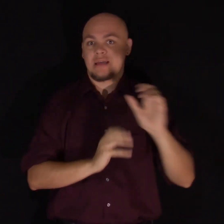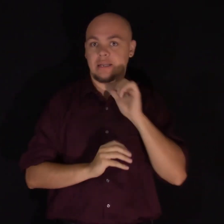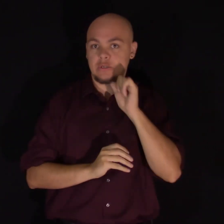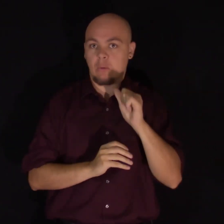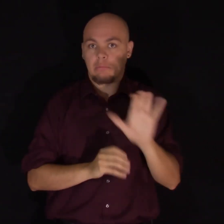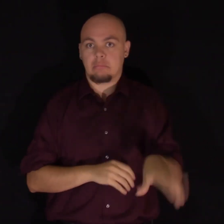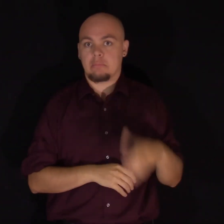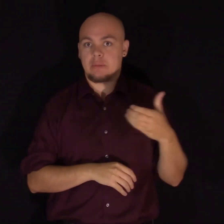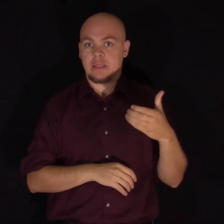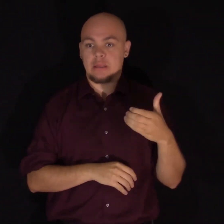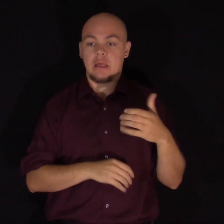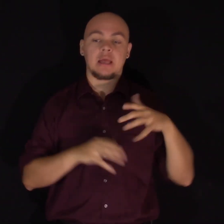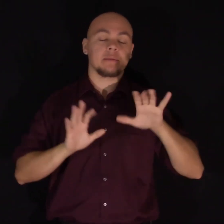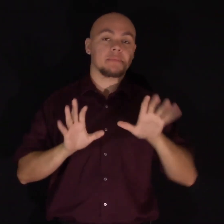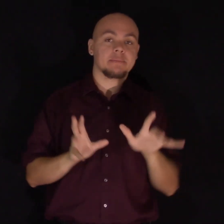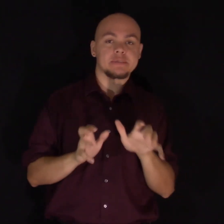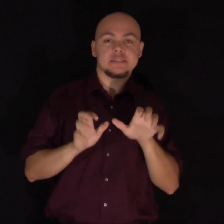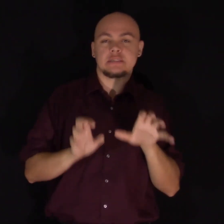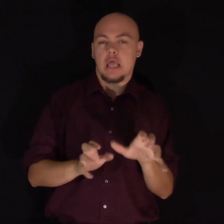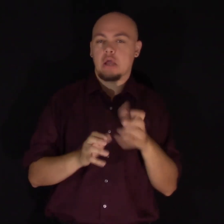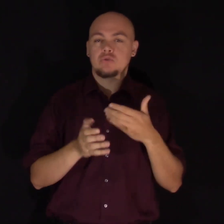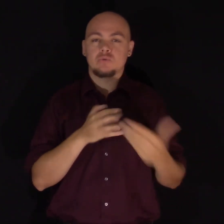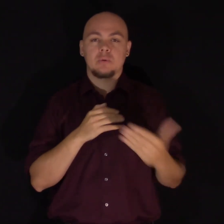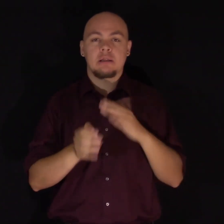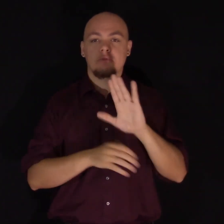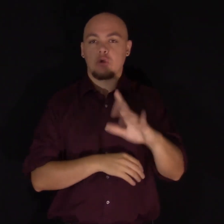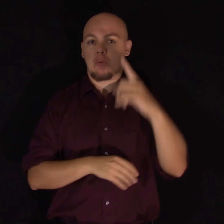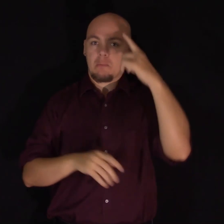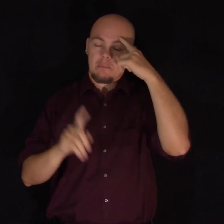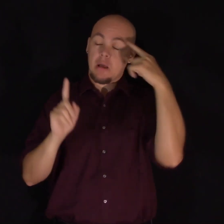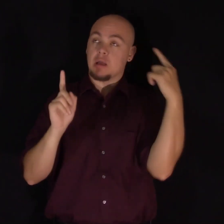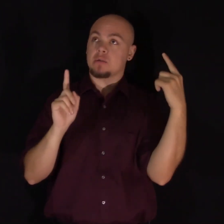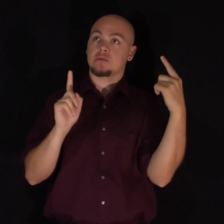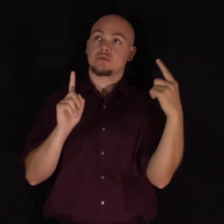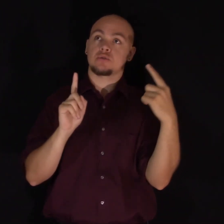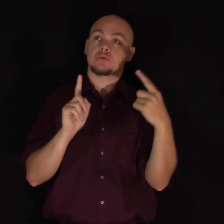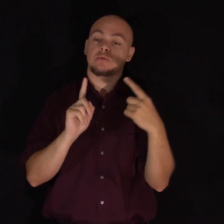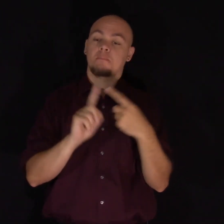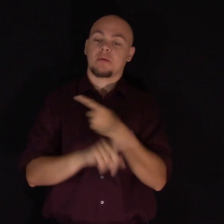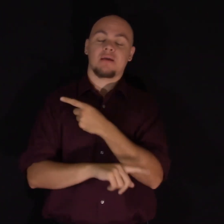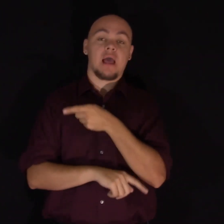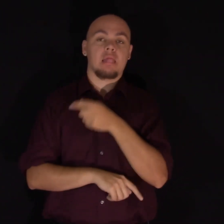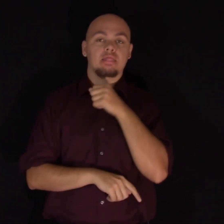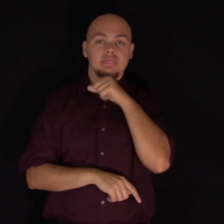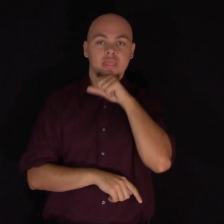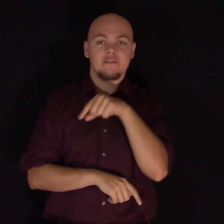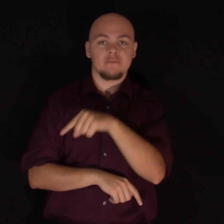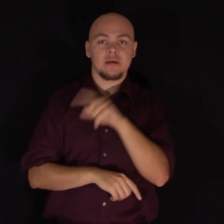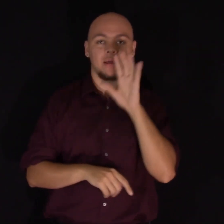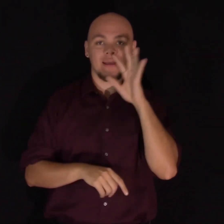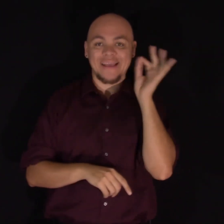getting a massage. Whatever it is that lets your mind, I love this picture so much.